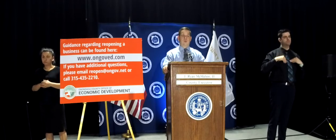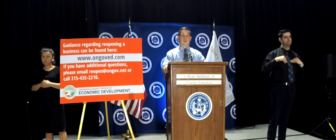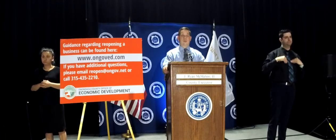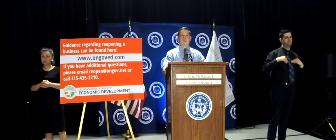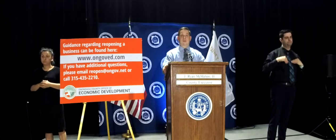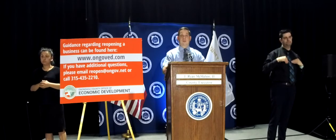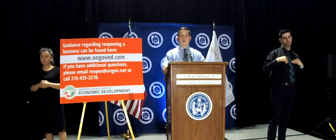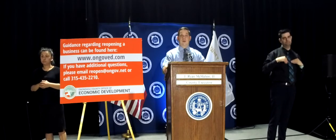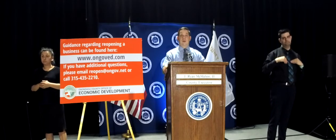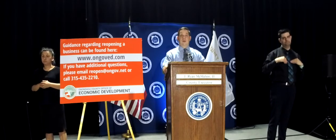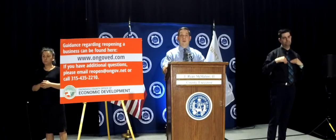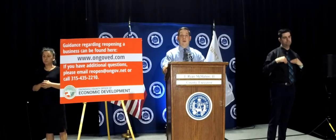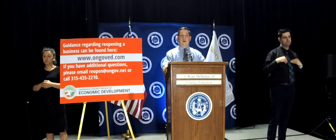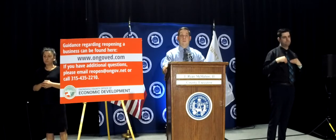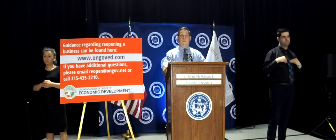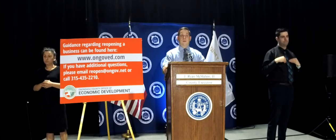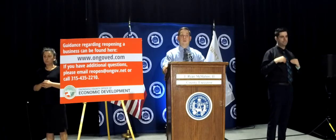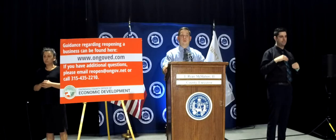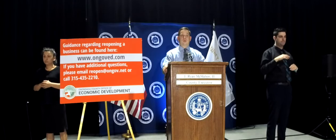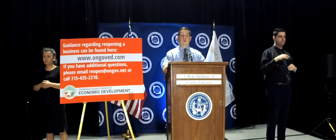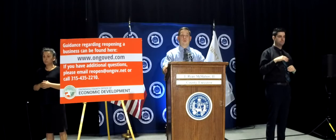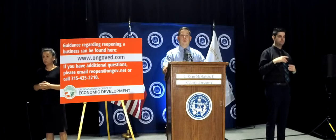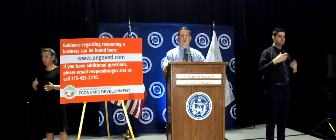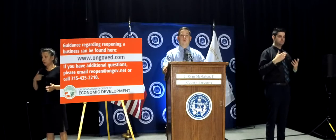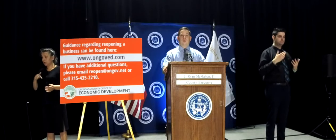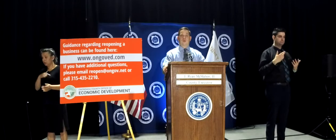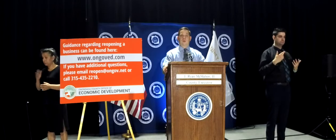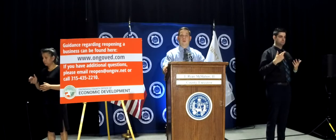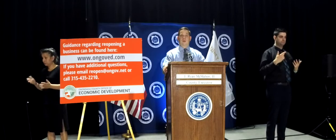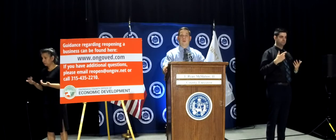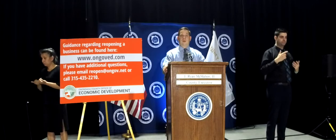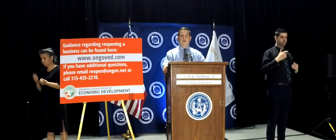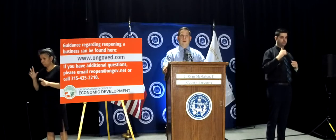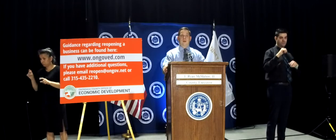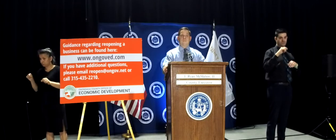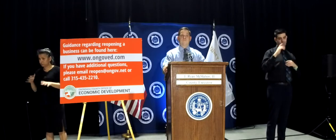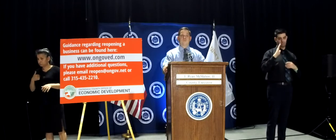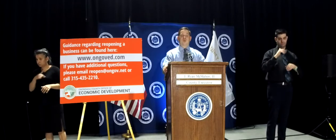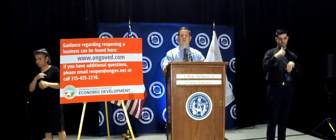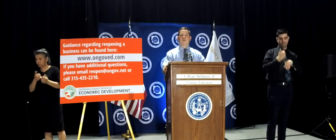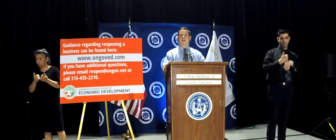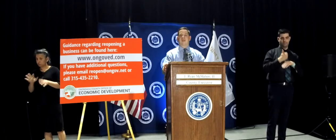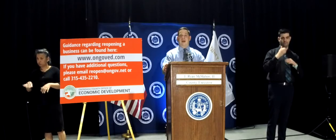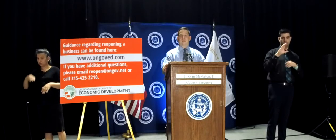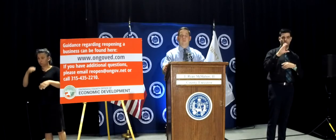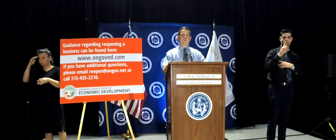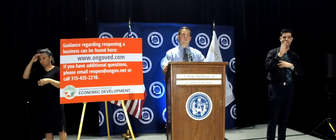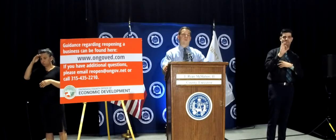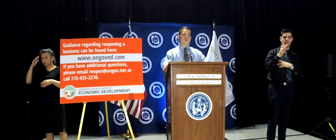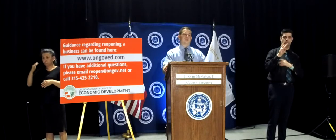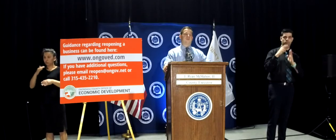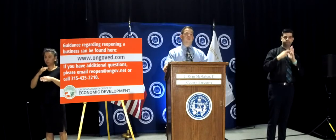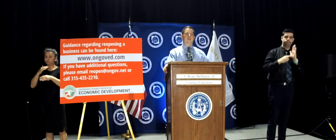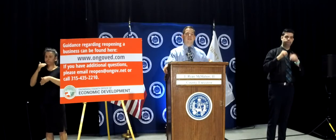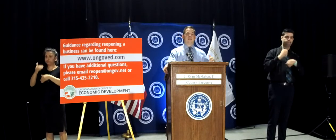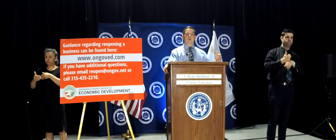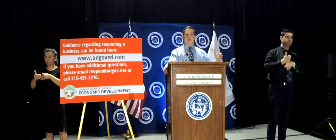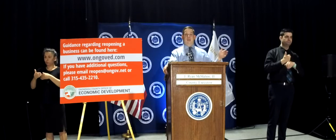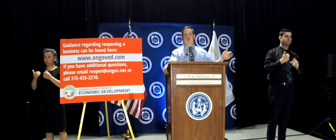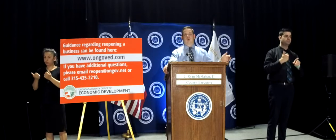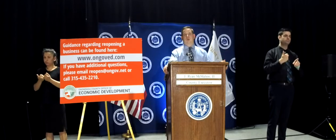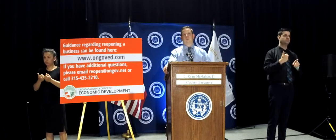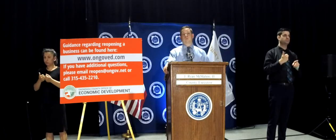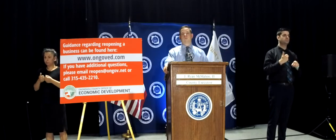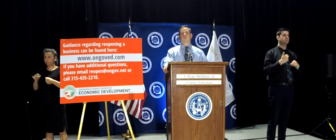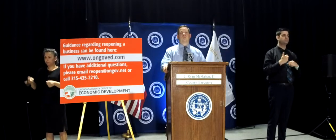give the tools necessary to law enforcement to prevent that. I think if you lead with